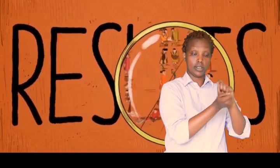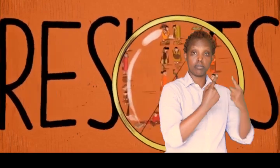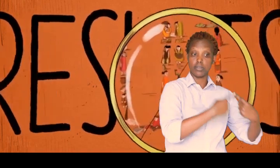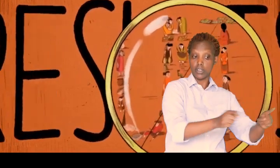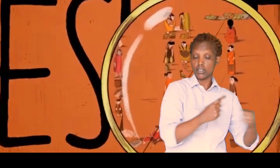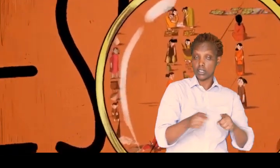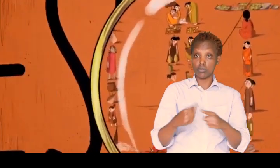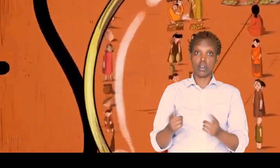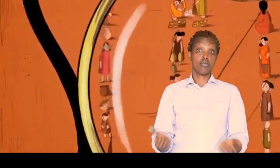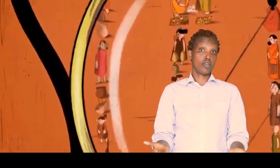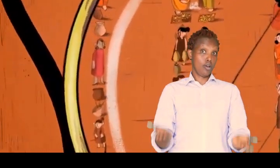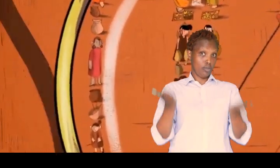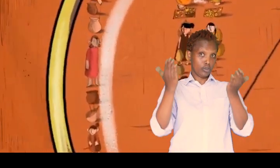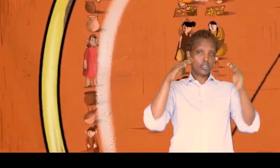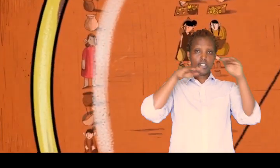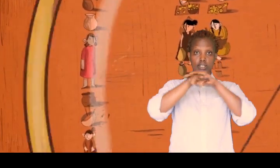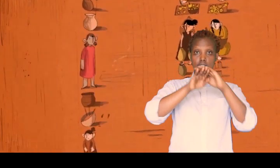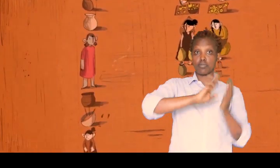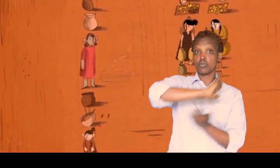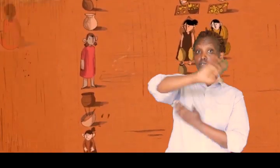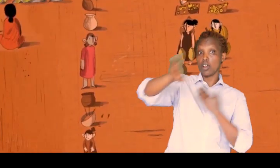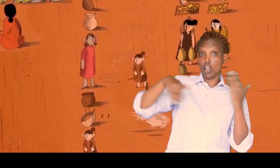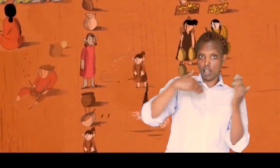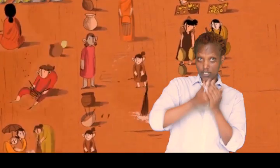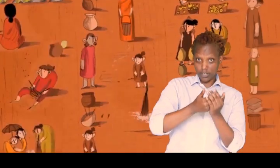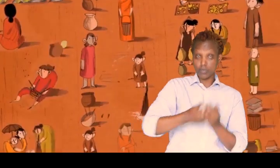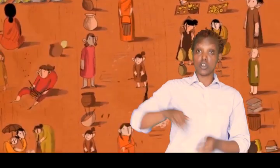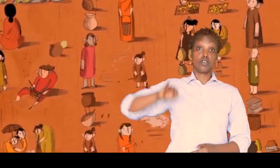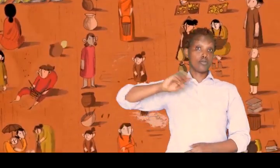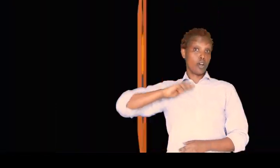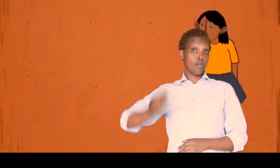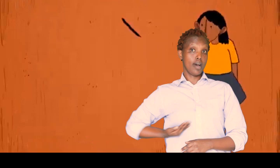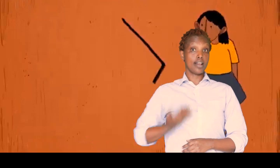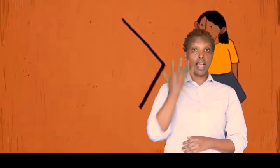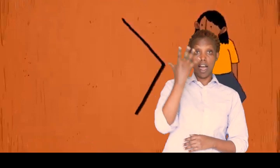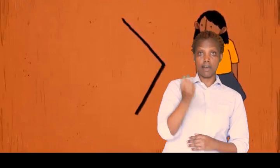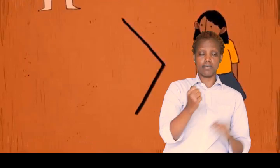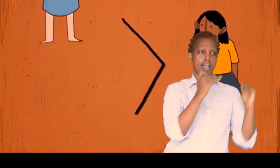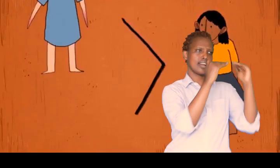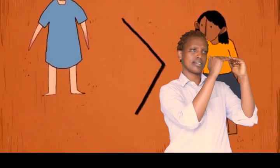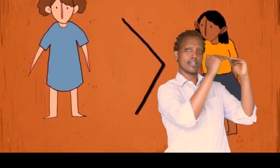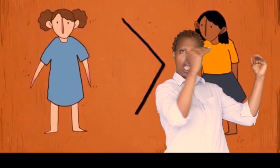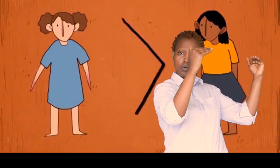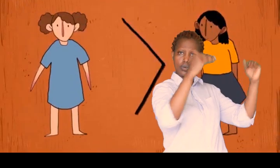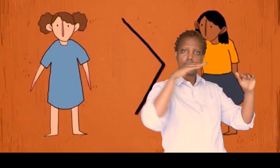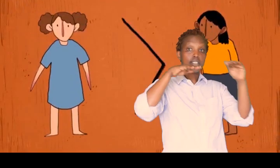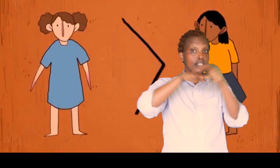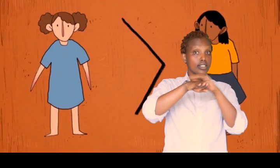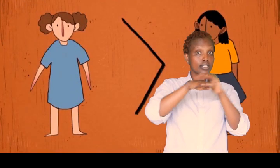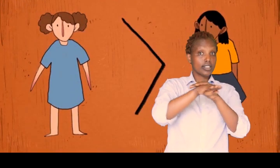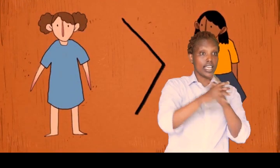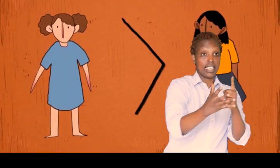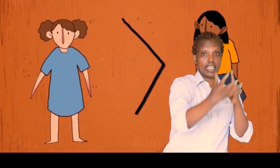The corrective approach leads to substantive equality. It ensures an actual change by